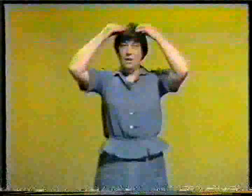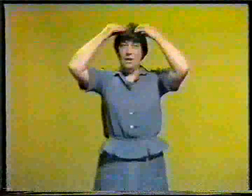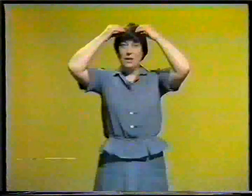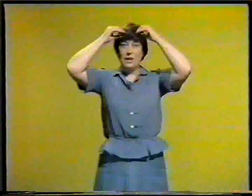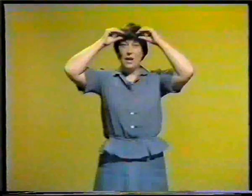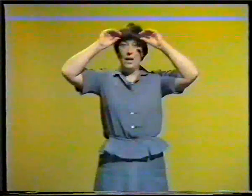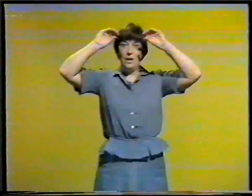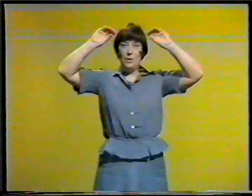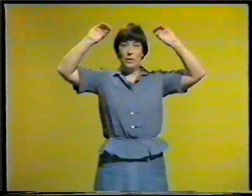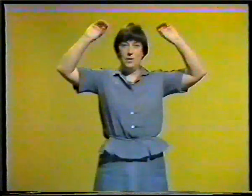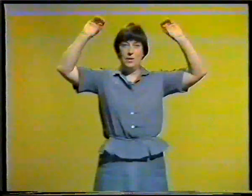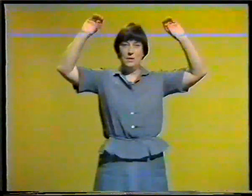Cow.